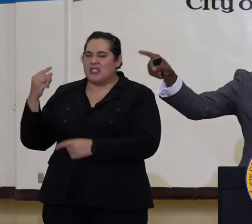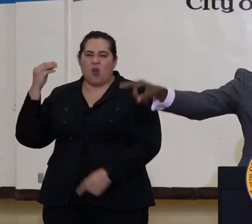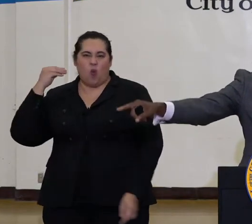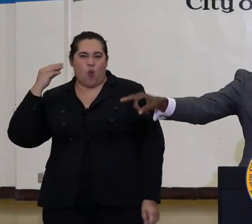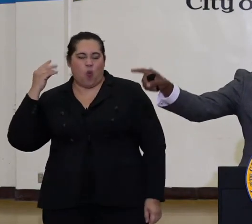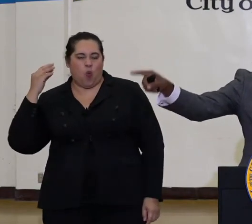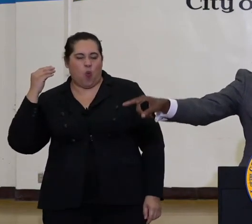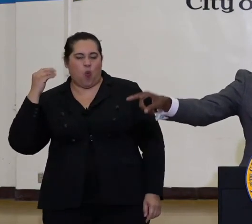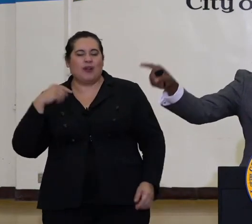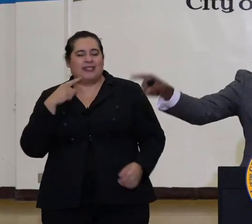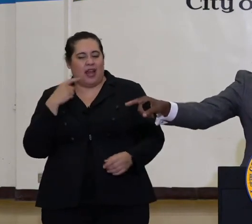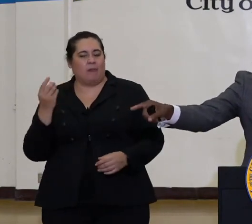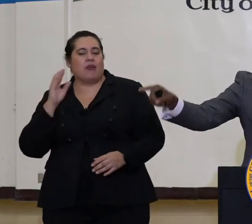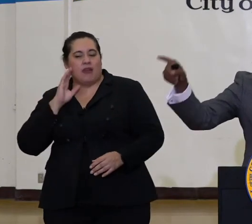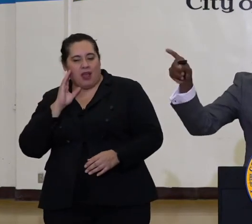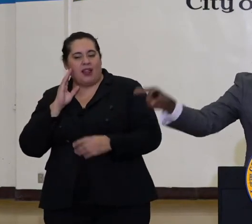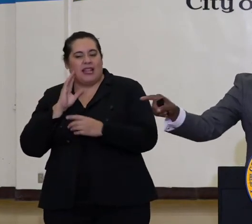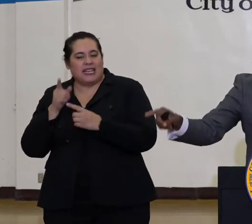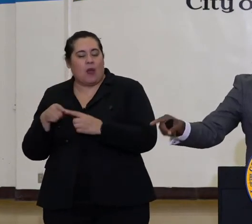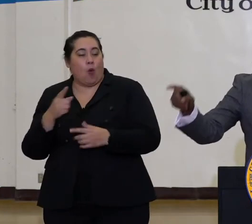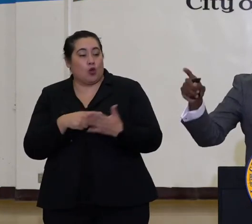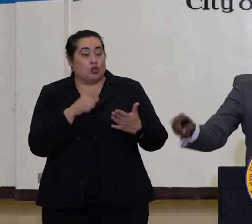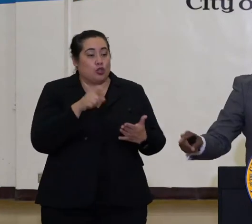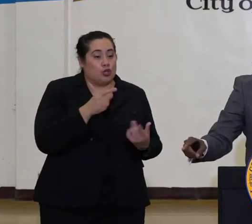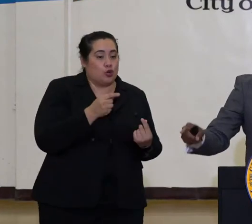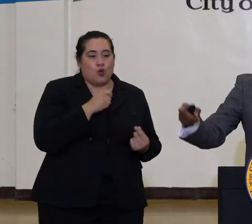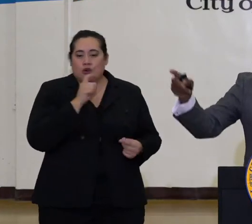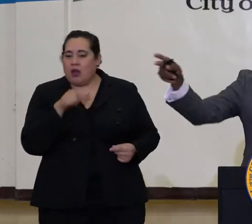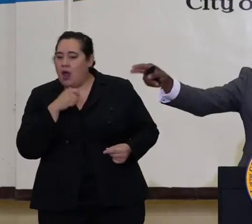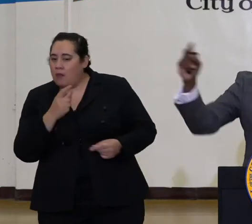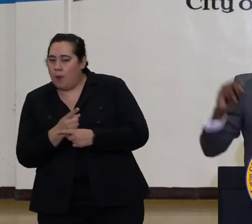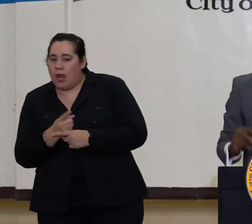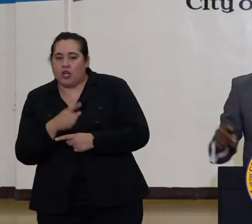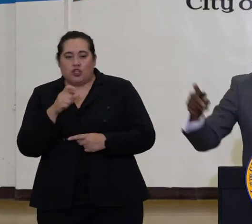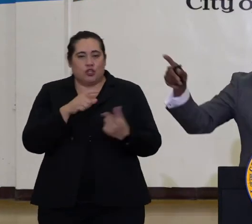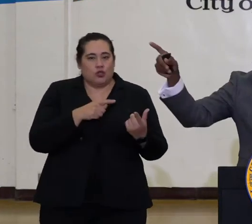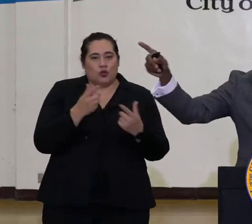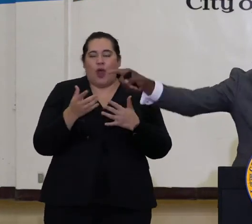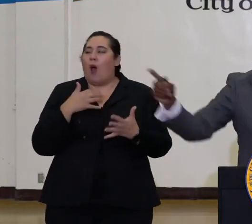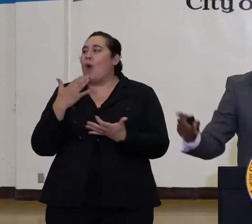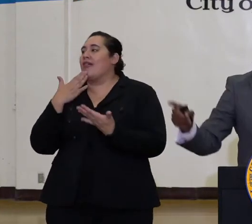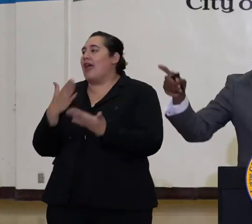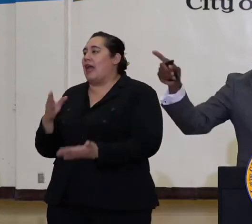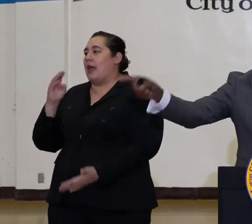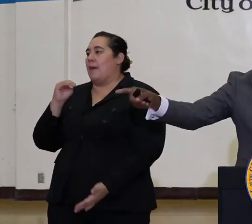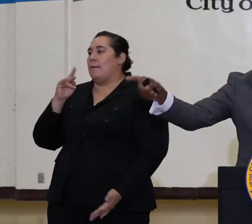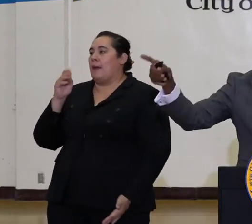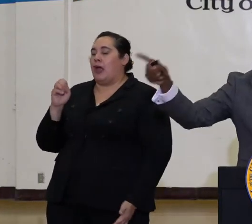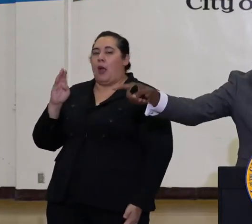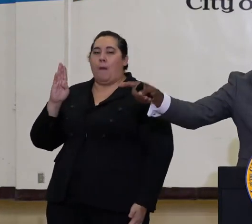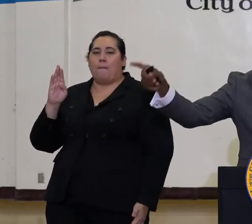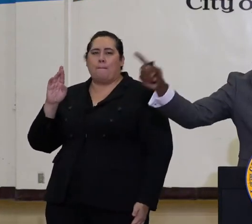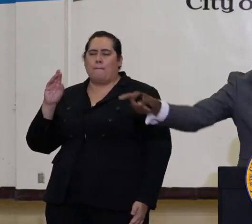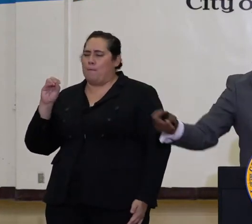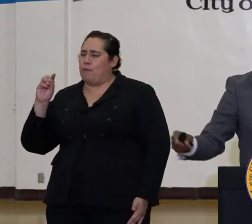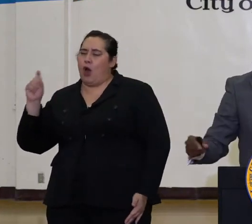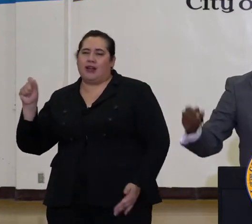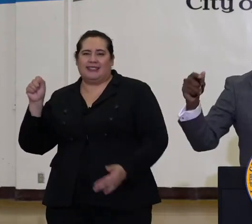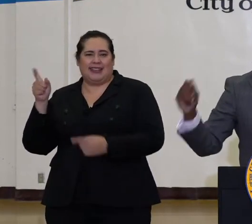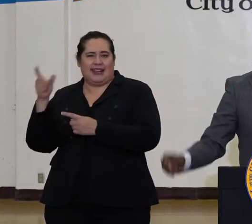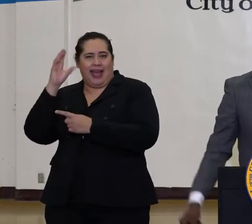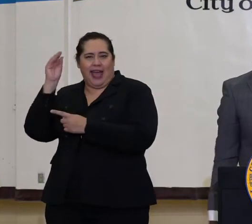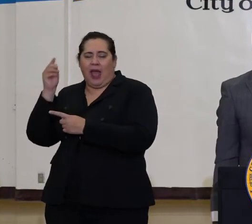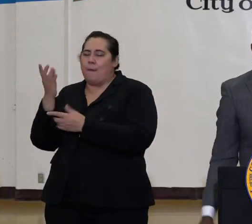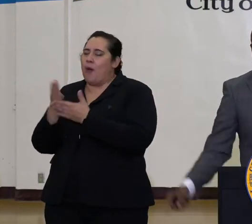ear telling me what we should and should not do, what is appropriate, what is not appropriate. So I just want to thank Mike Brock's a guy. Law enforcement is part of